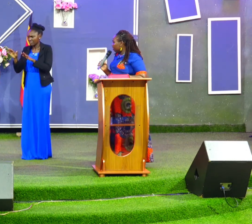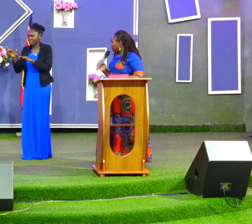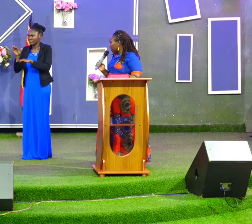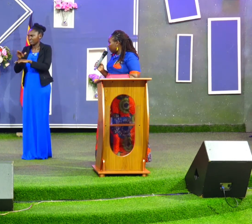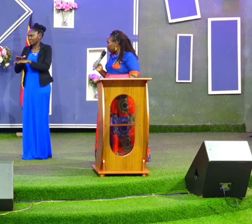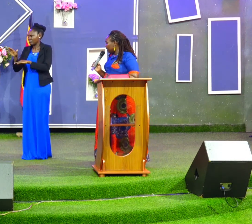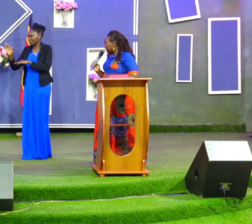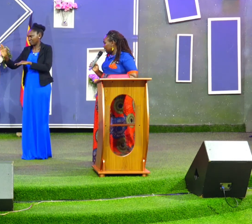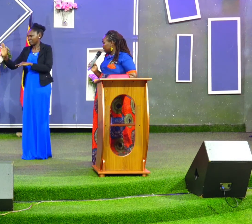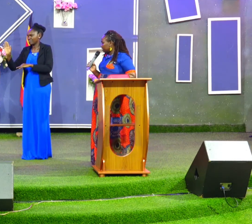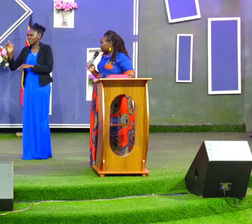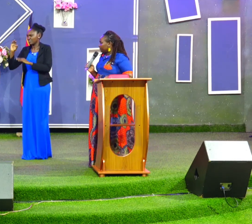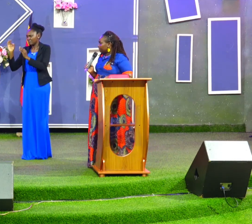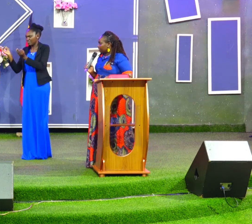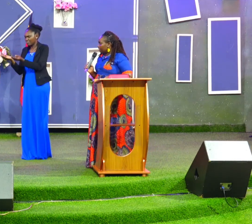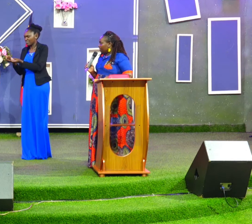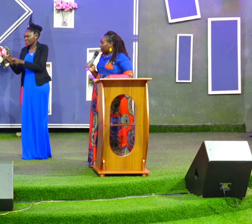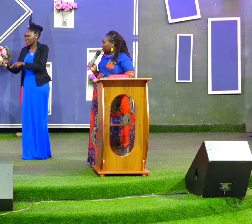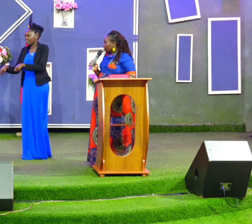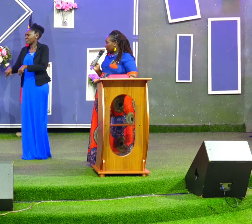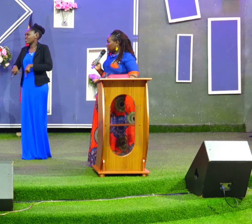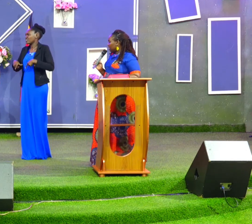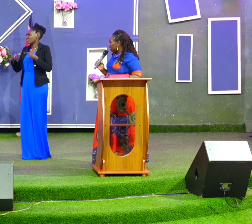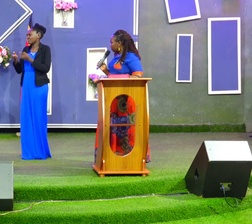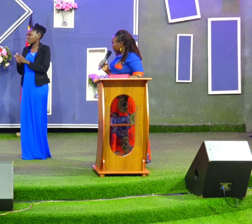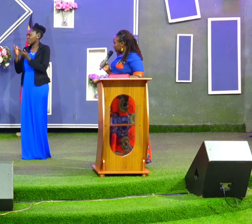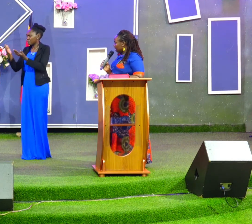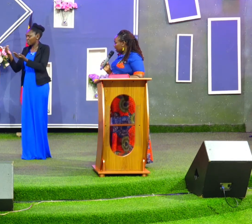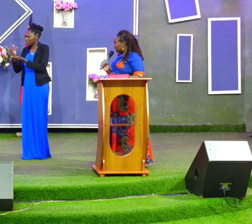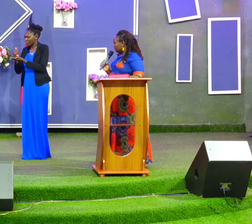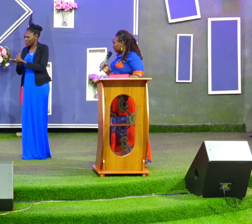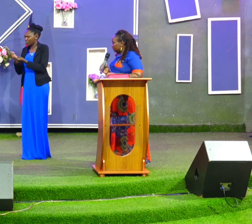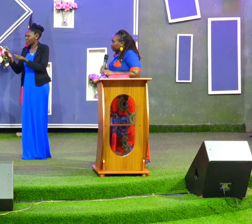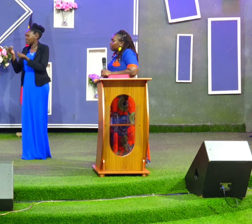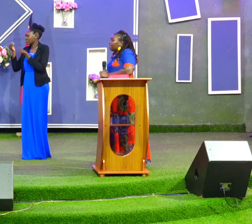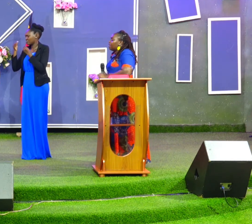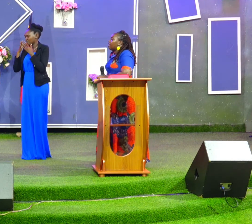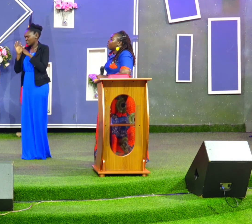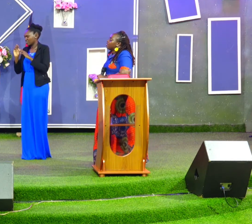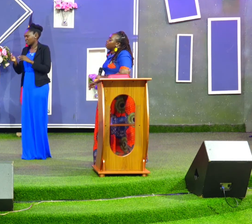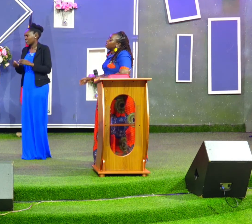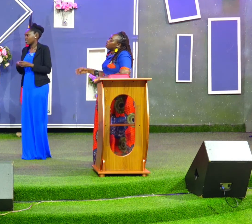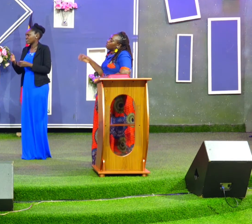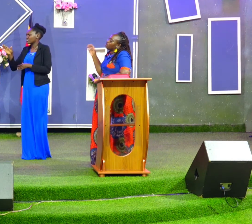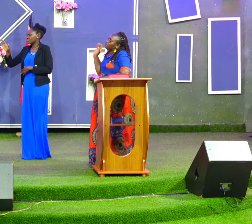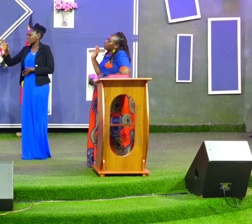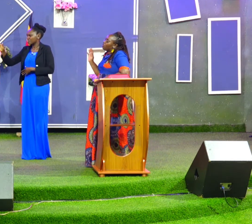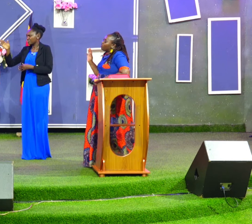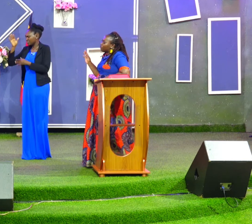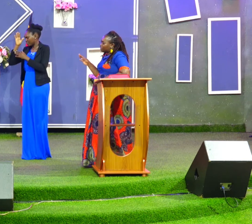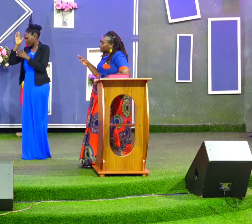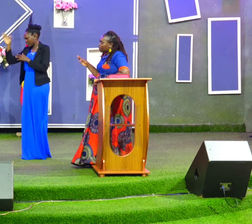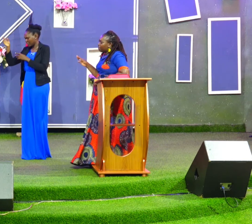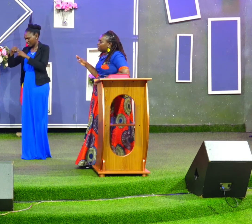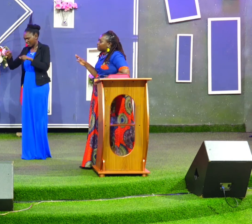her life and her family. Kubanga tuwaddo omukisa. Because she has blessed us. Katonda omusumba mwesigwa tukwebaza olwa mukyala